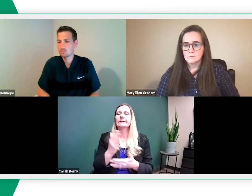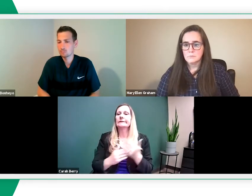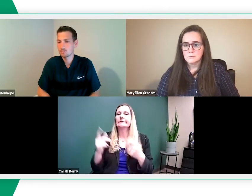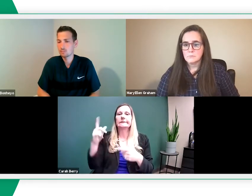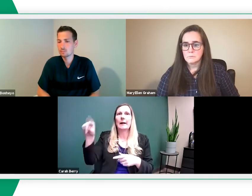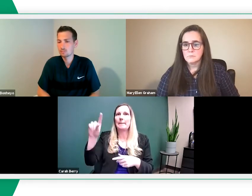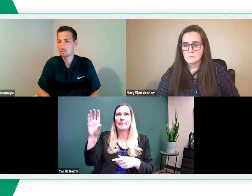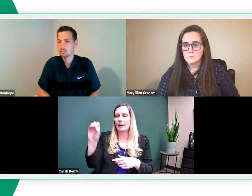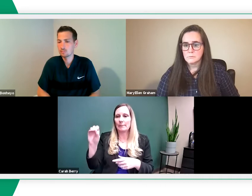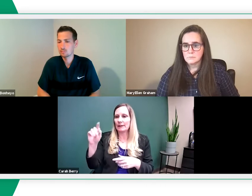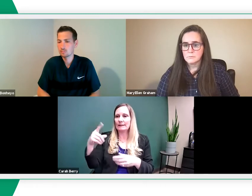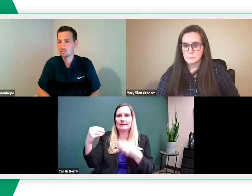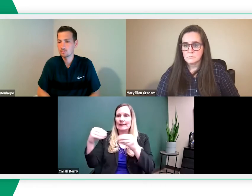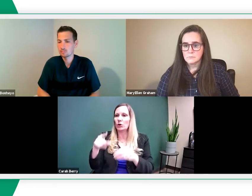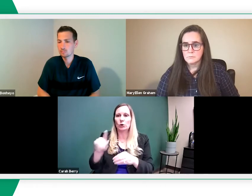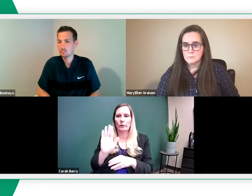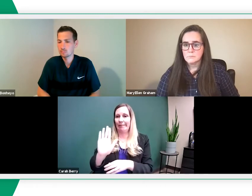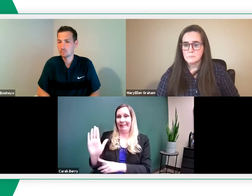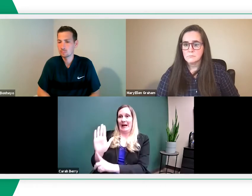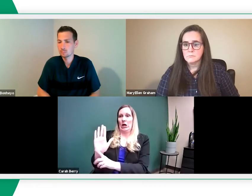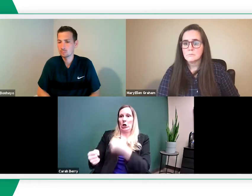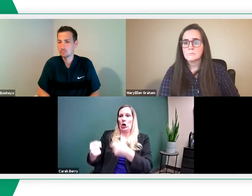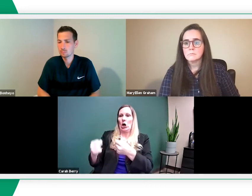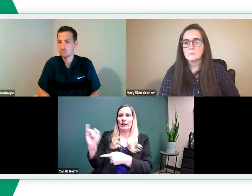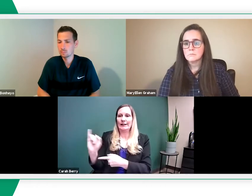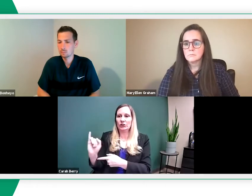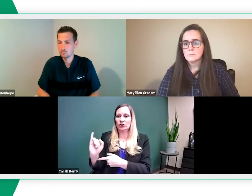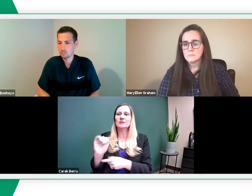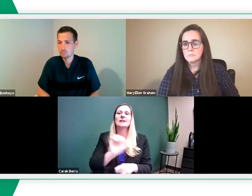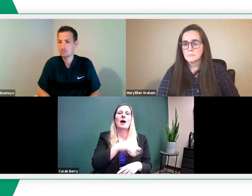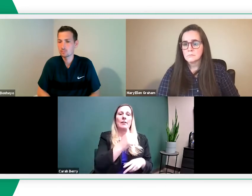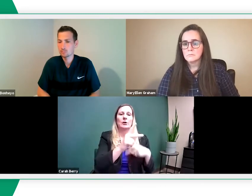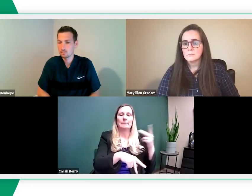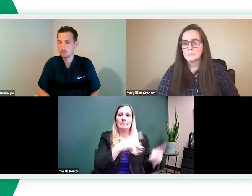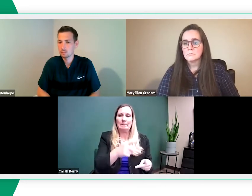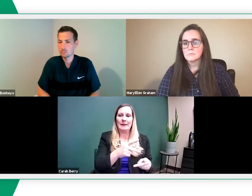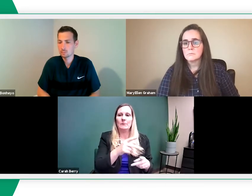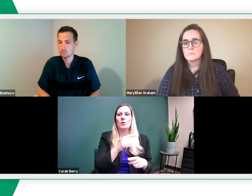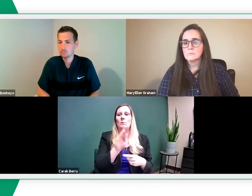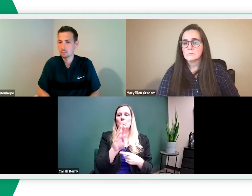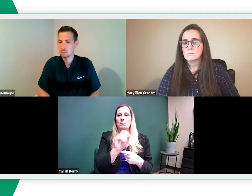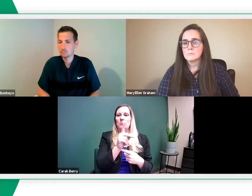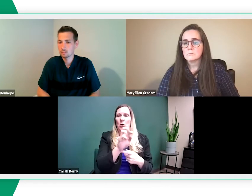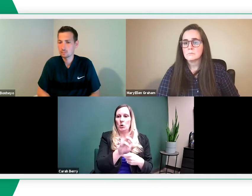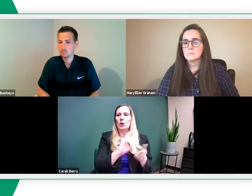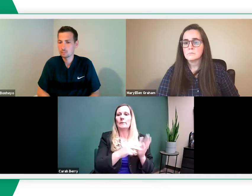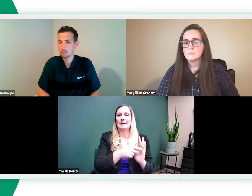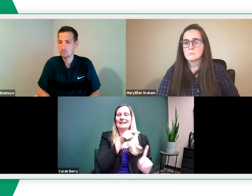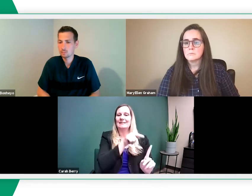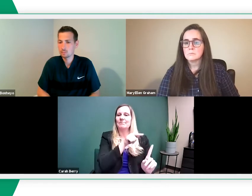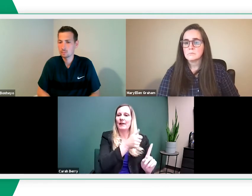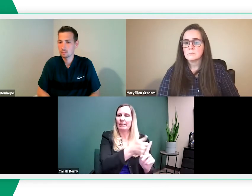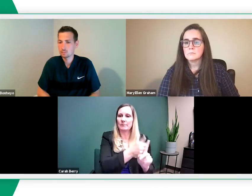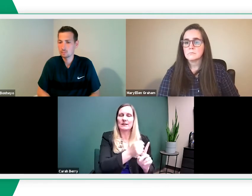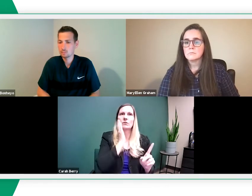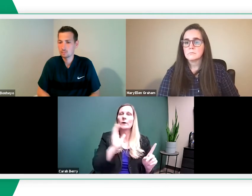just like insurance. There are some companies that will sell you their car insurance, other companies that